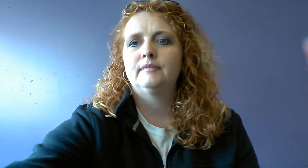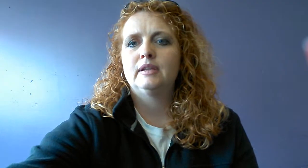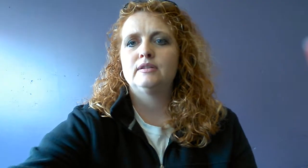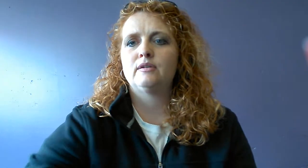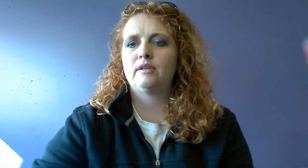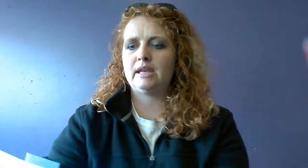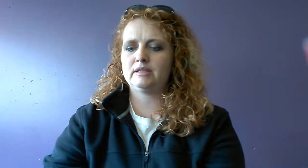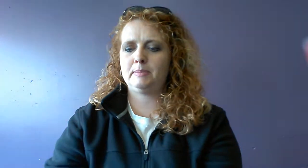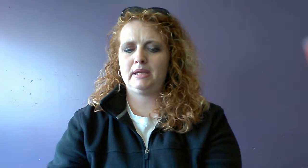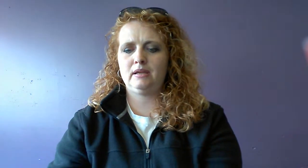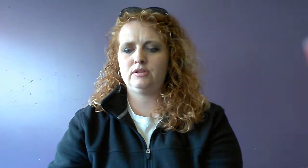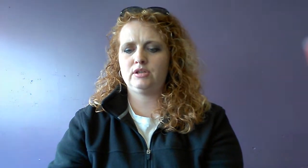Let's go to the next page.